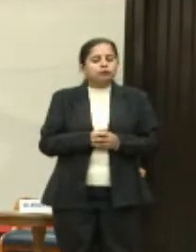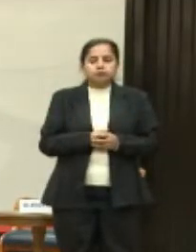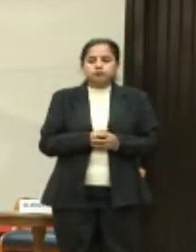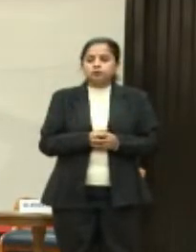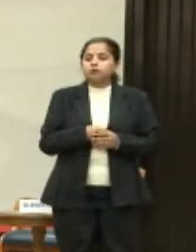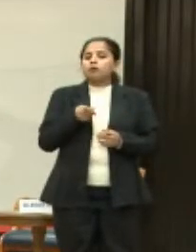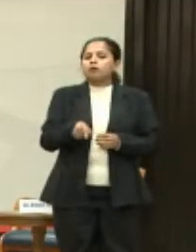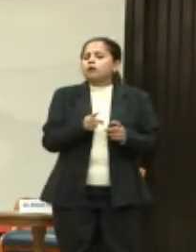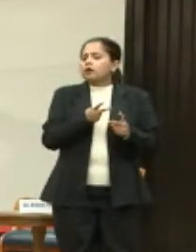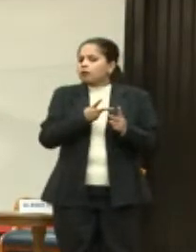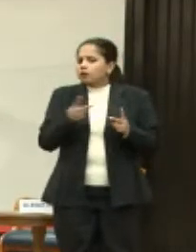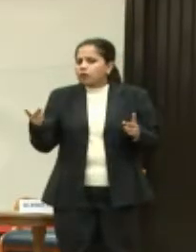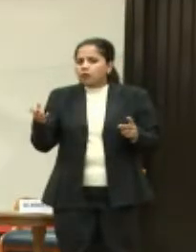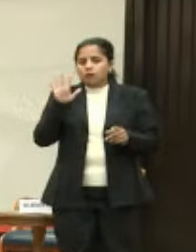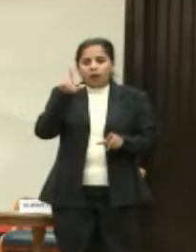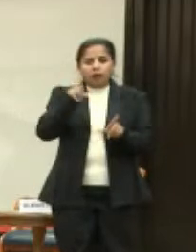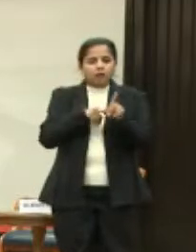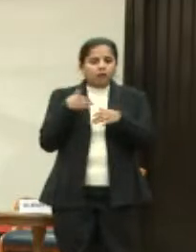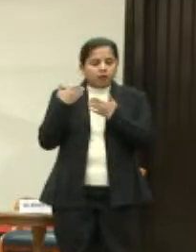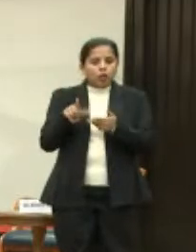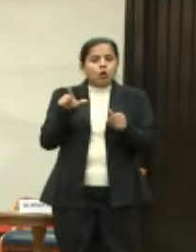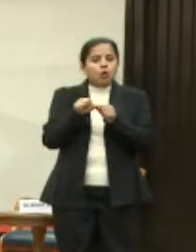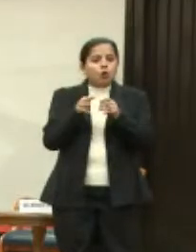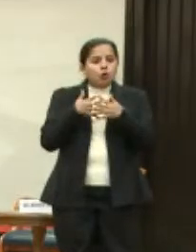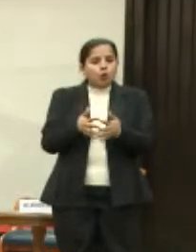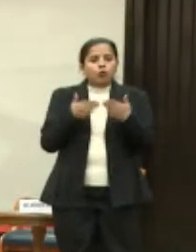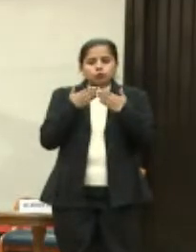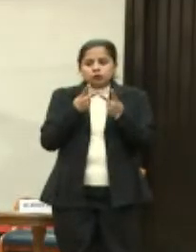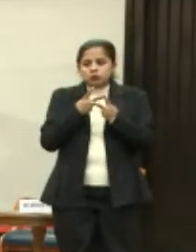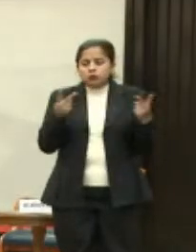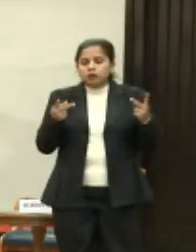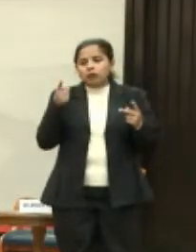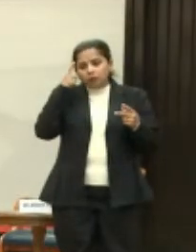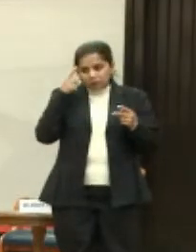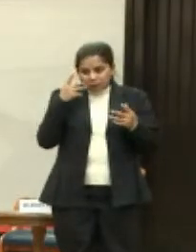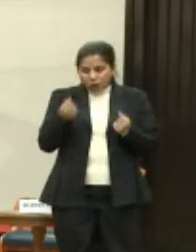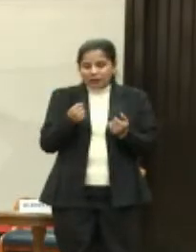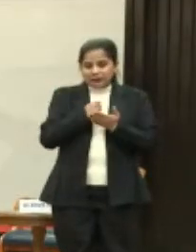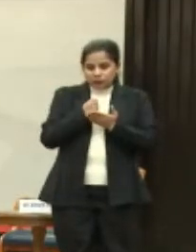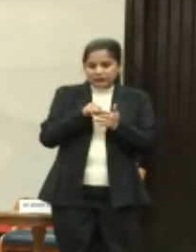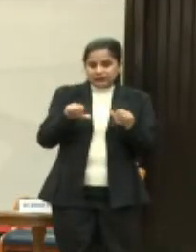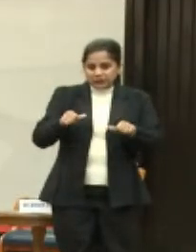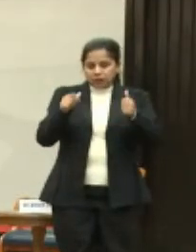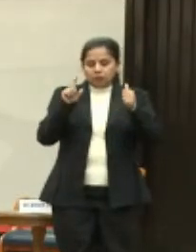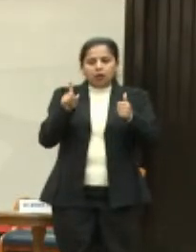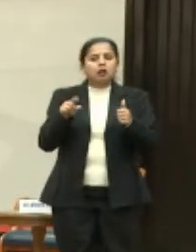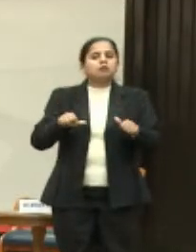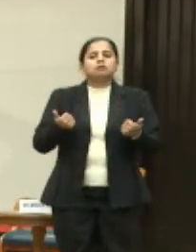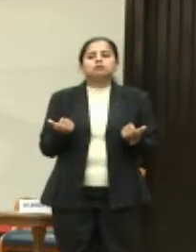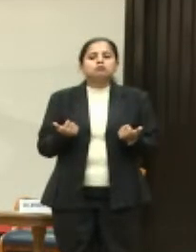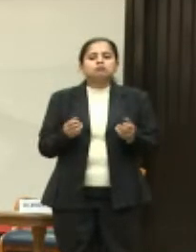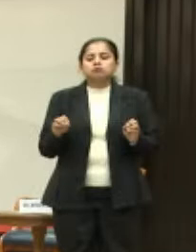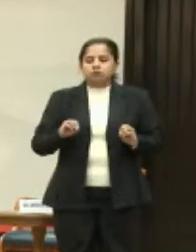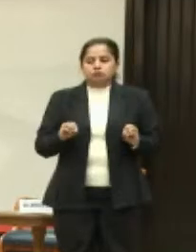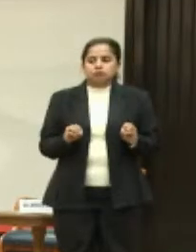The various 5-year law schools tried to do it with no great success, including the private ones.